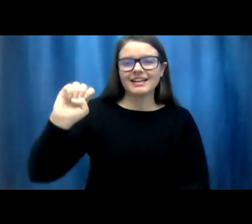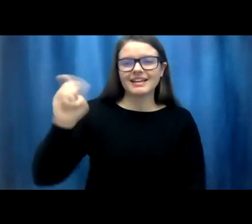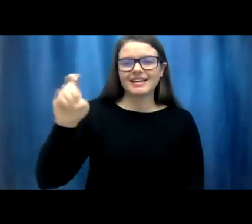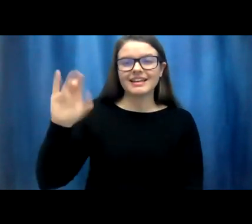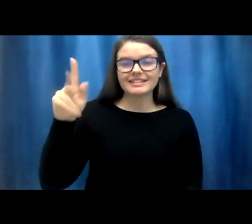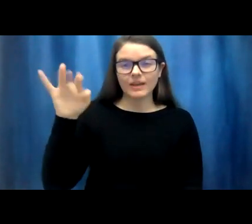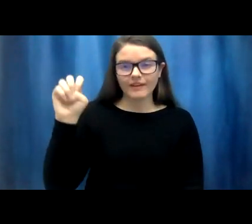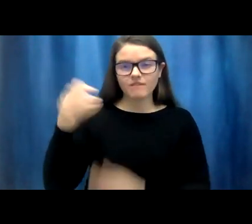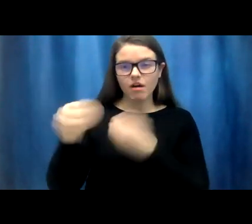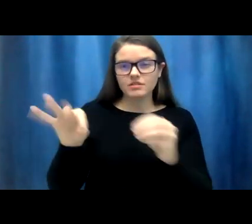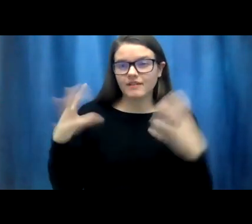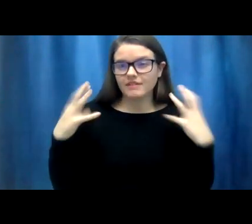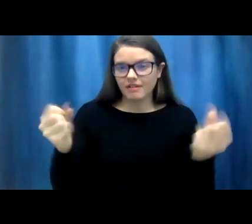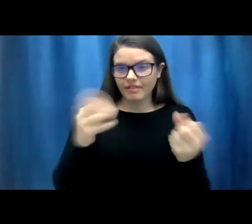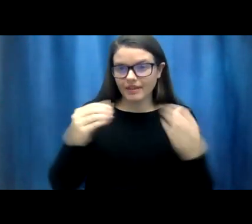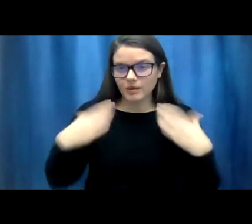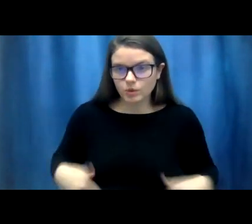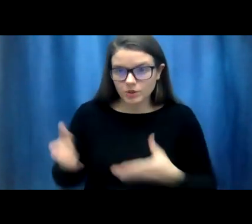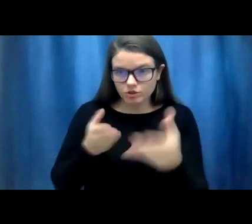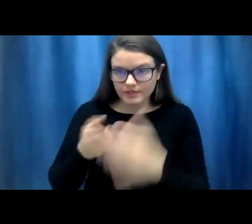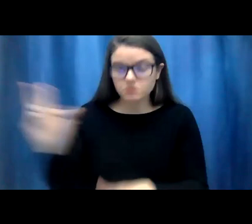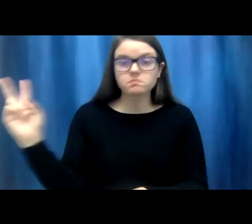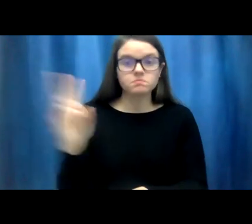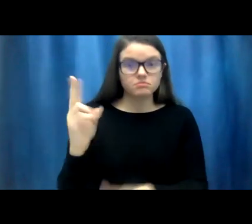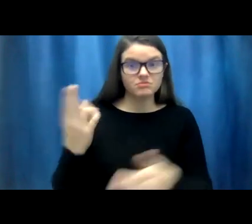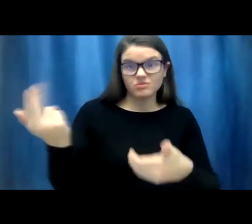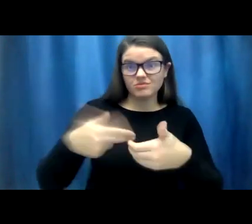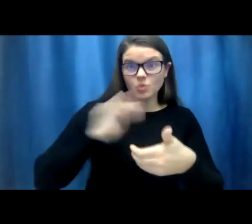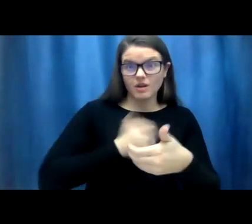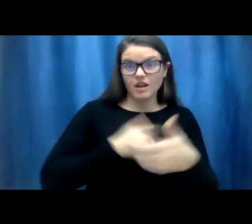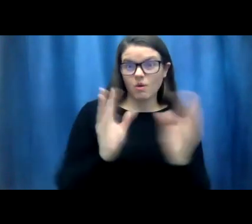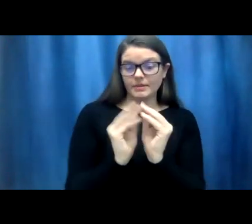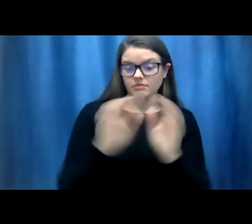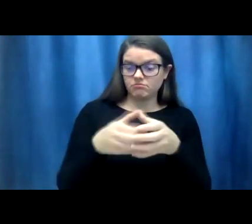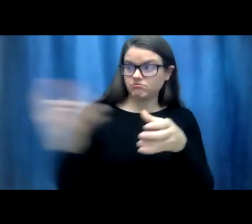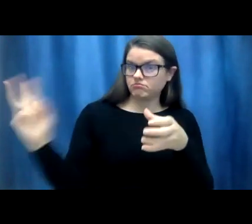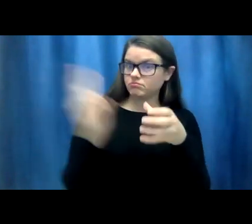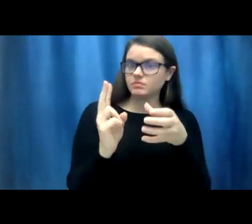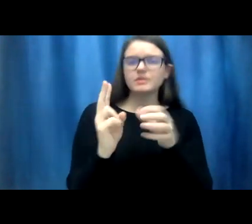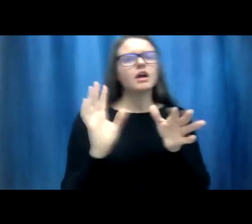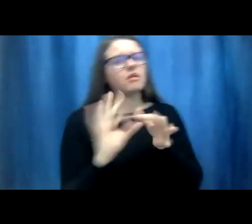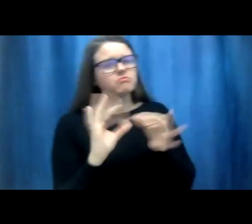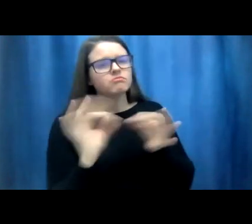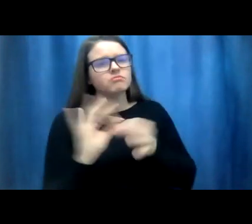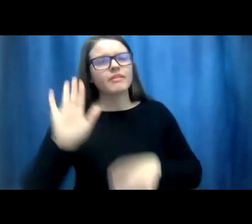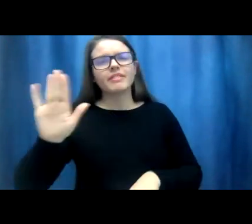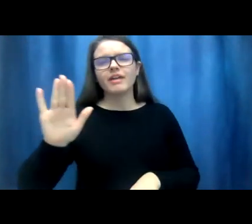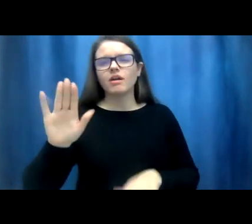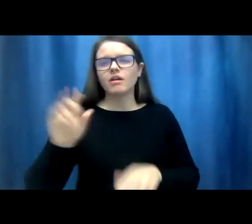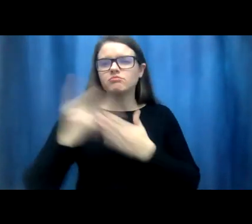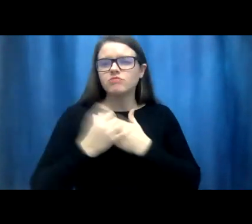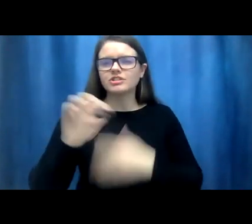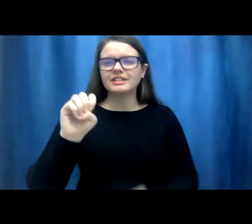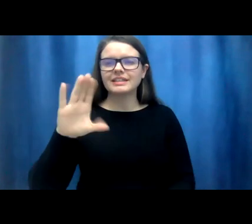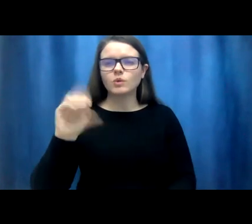Human Services, and they came in and joined the meeting and talked about their project ecosystem that they have